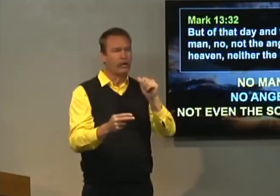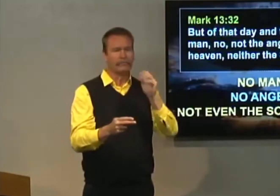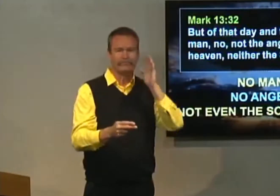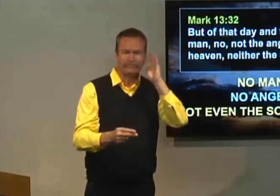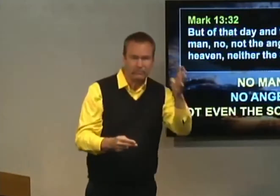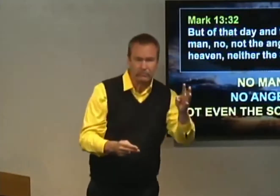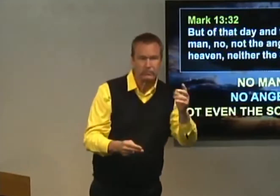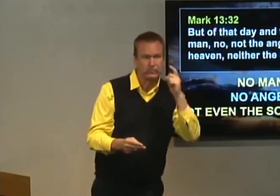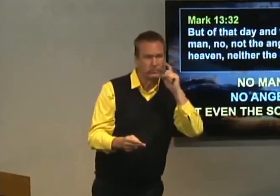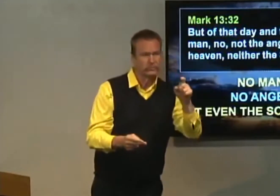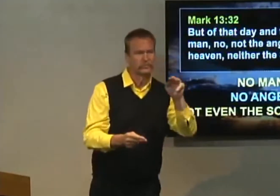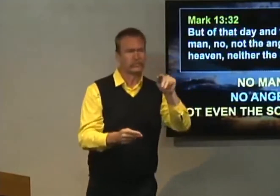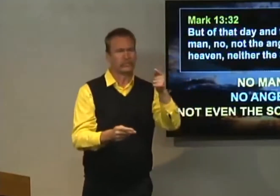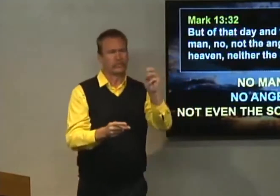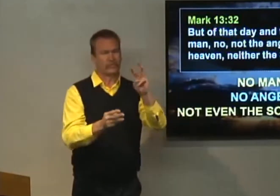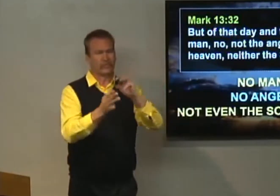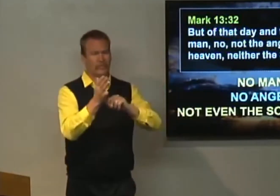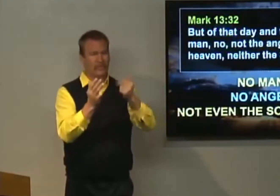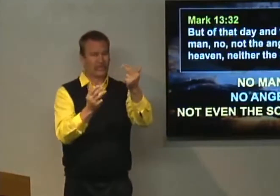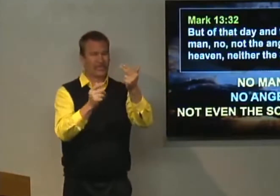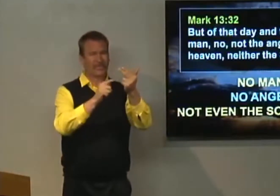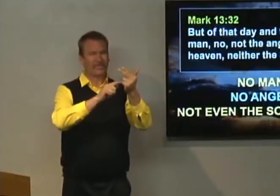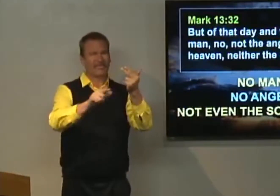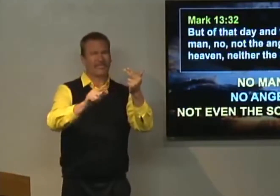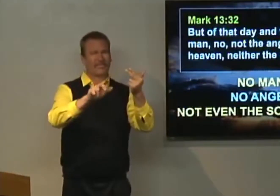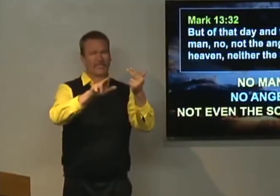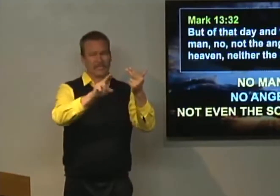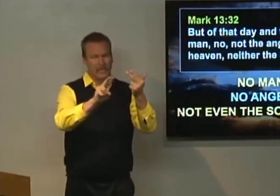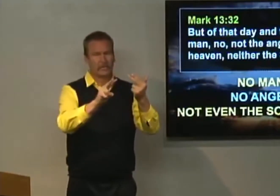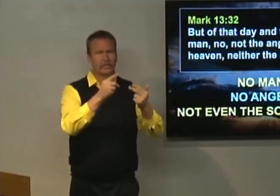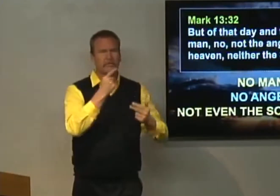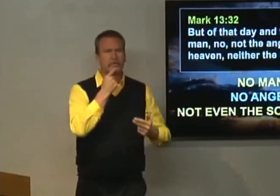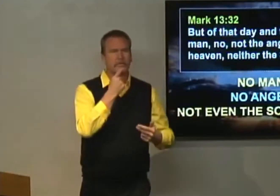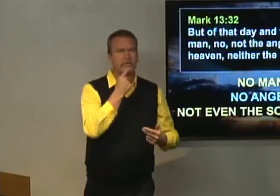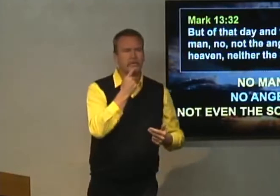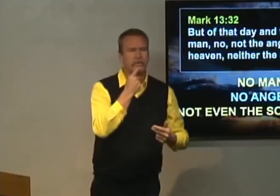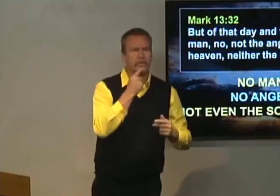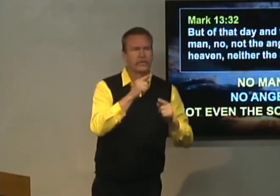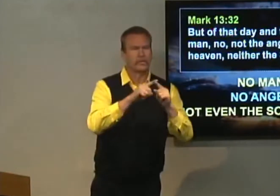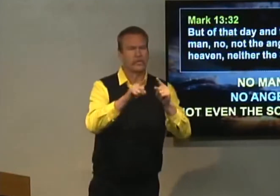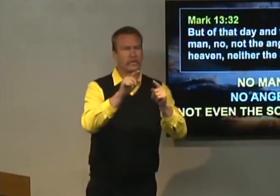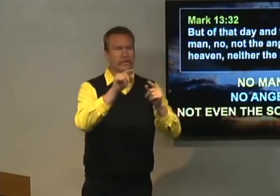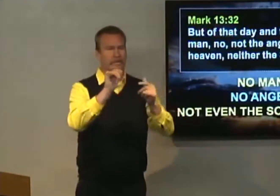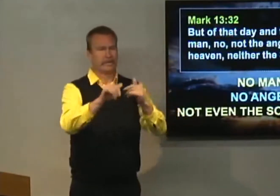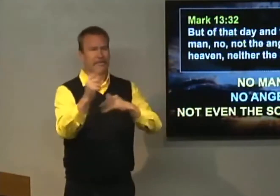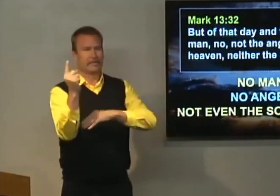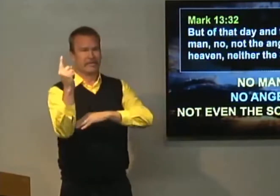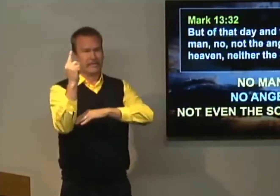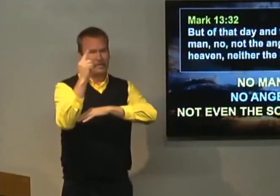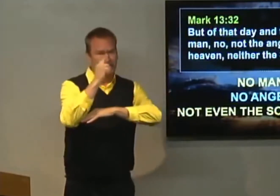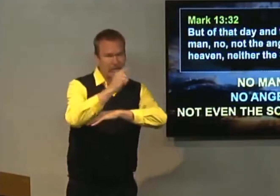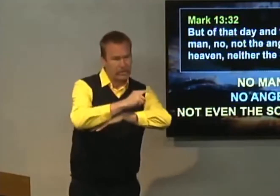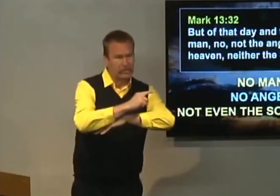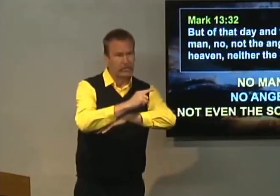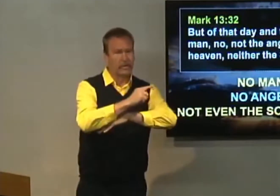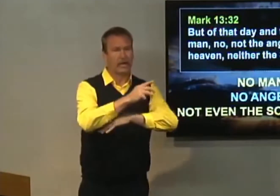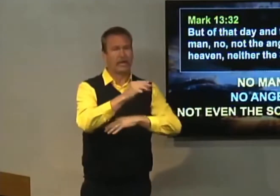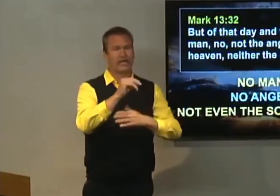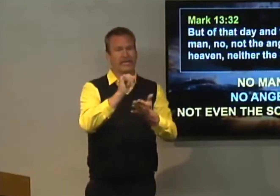what Jesus Christ said. We're not to make things up, but we see in Mark chapter 13, 23, it says, but of that day and